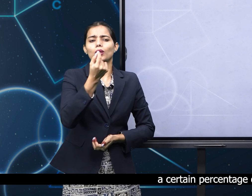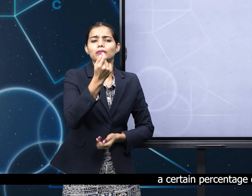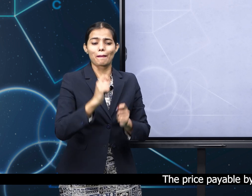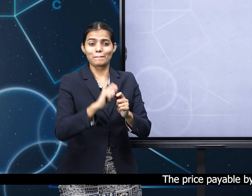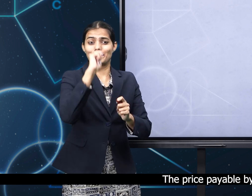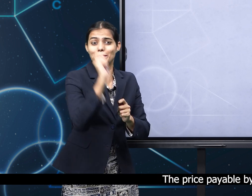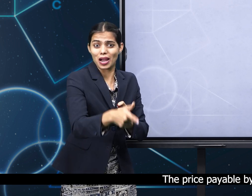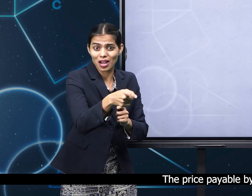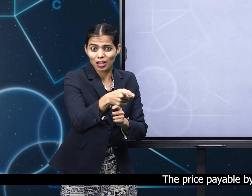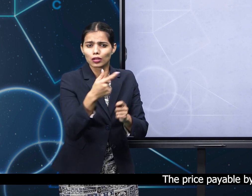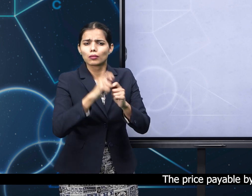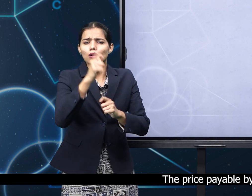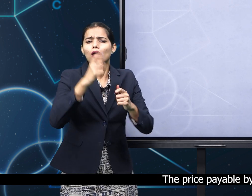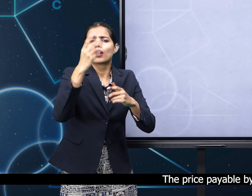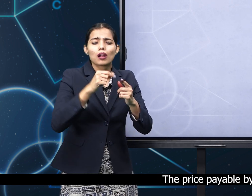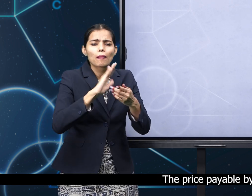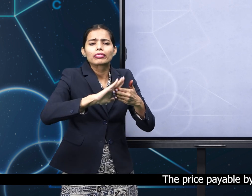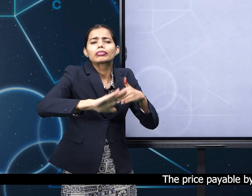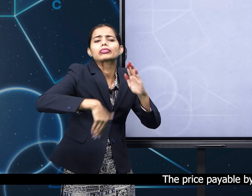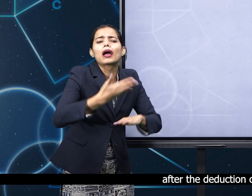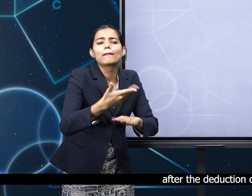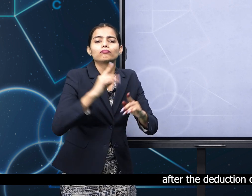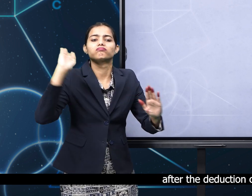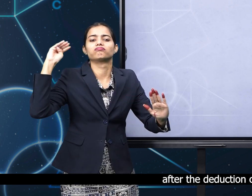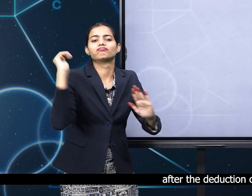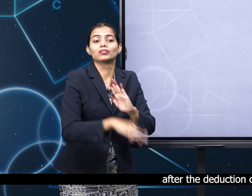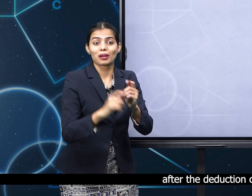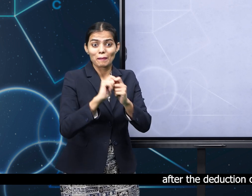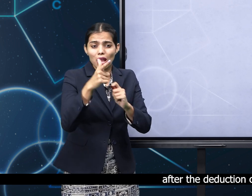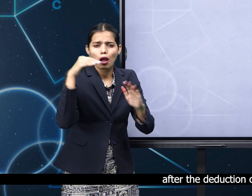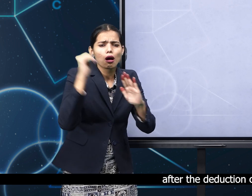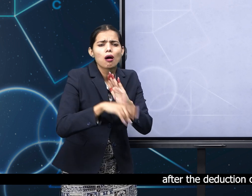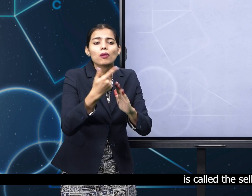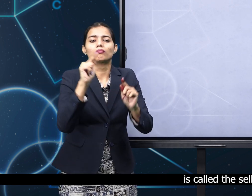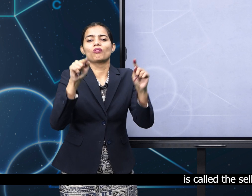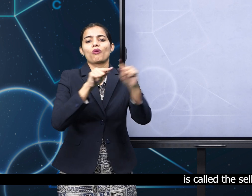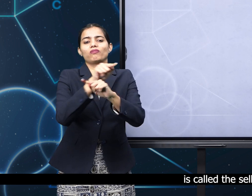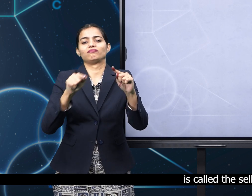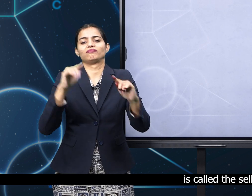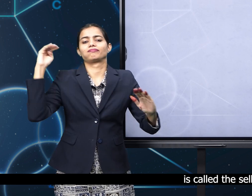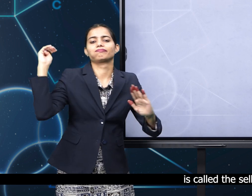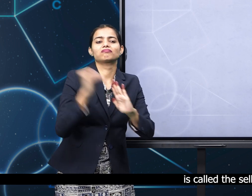The price payable by the customer after the deduction of the discount is called the selling price.